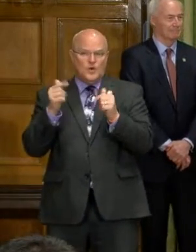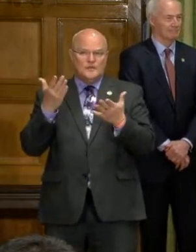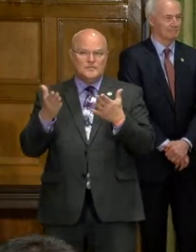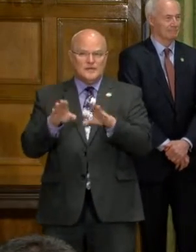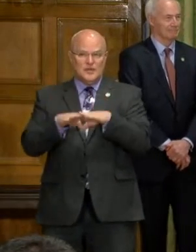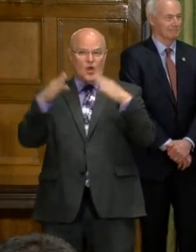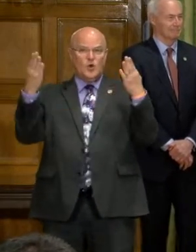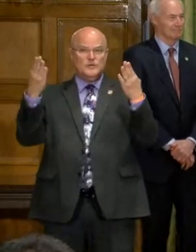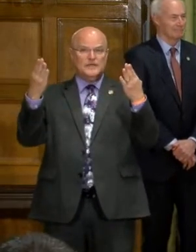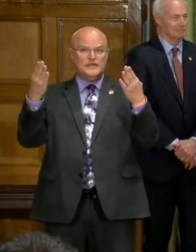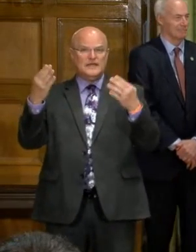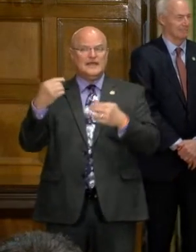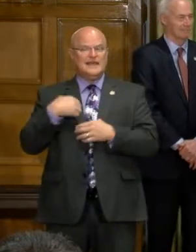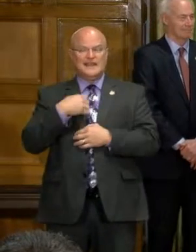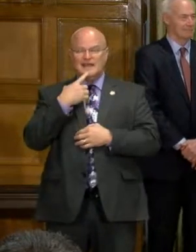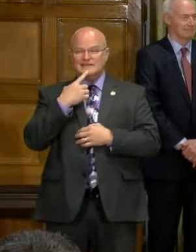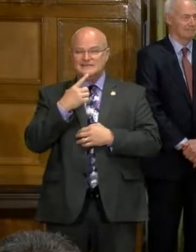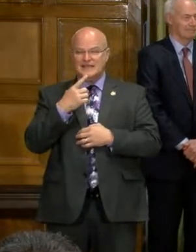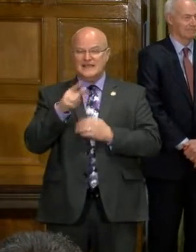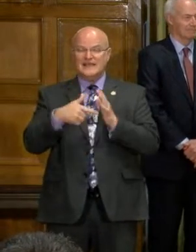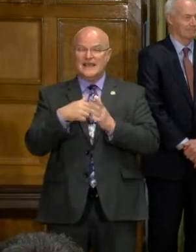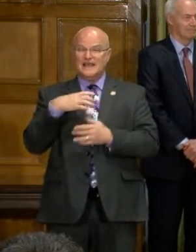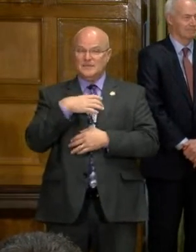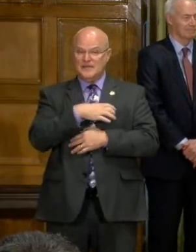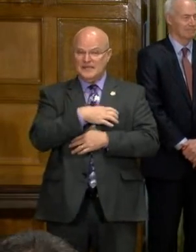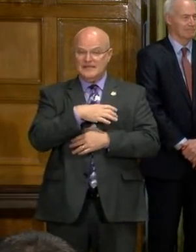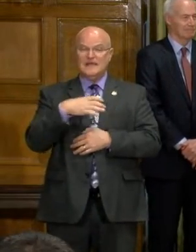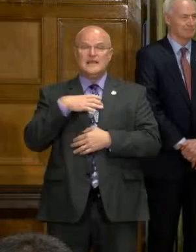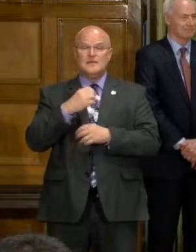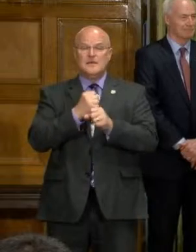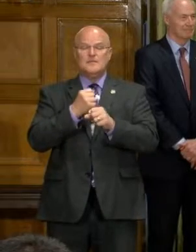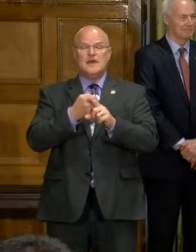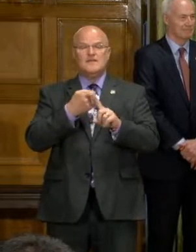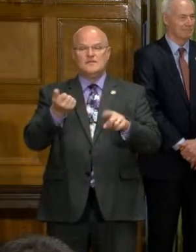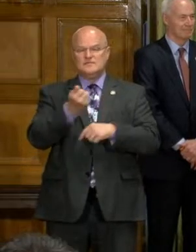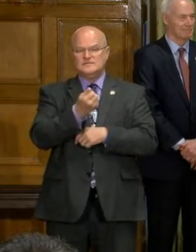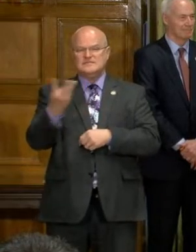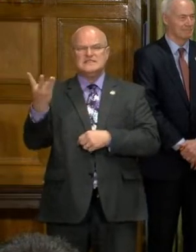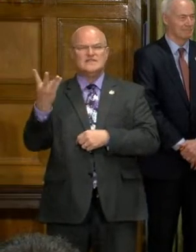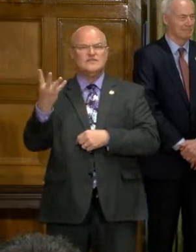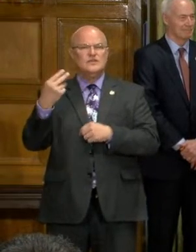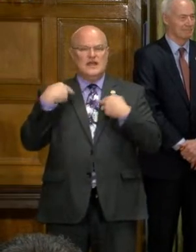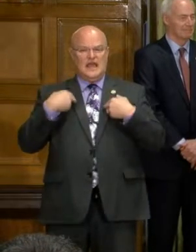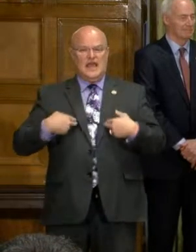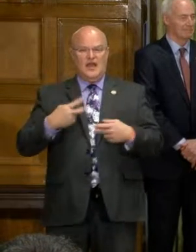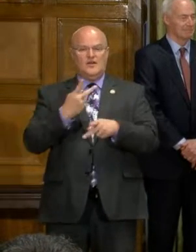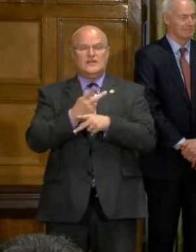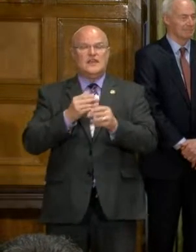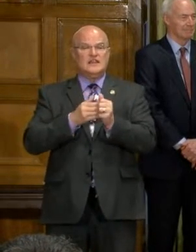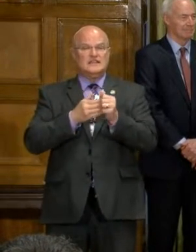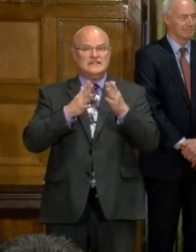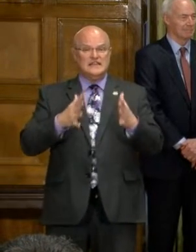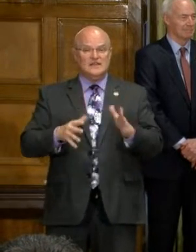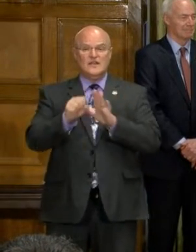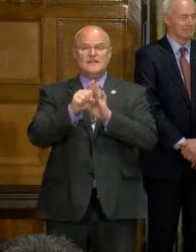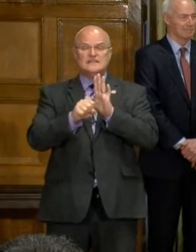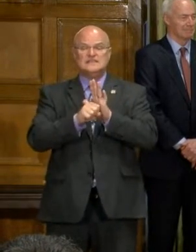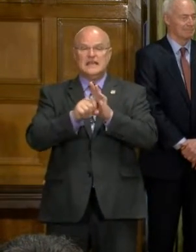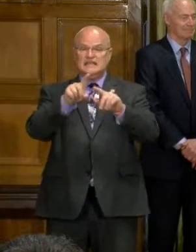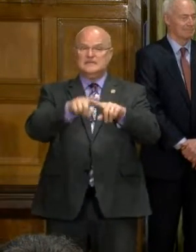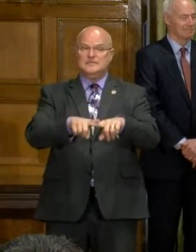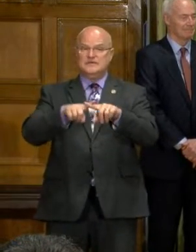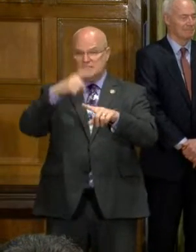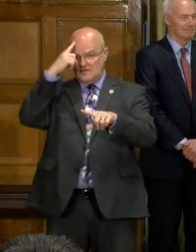be reopening. And I just want to say this about that committee. The committee is made up of a number of healthcare leaders that the state depends on for